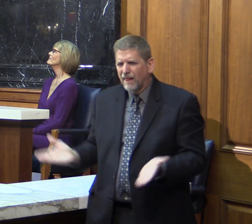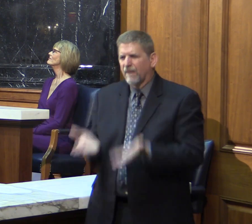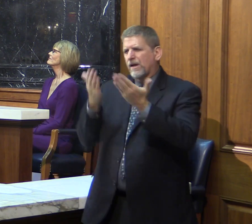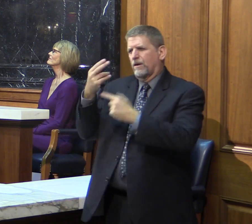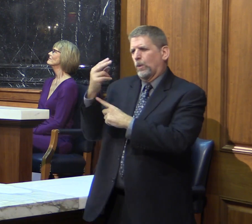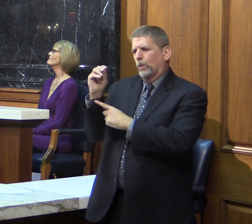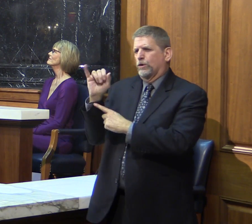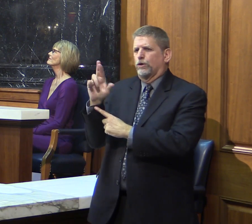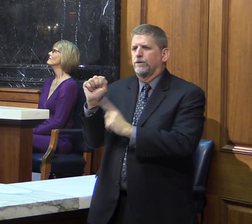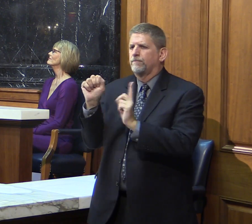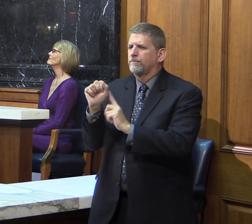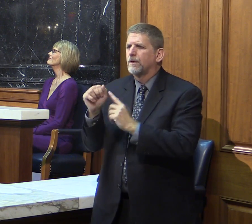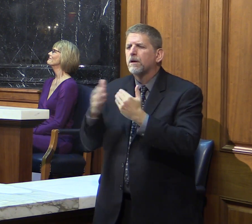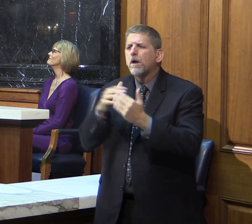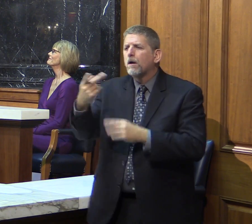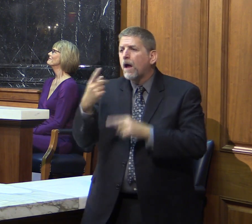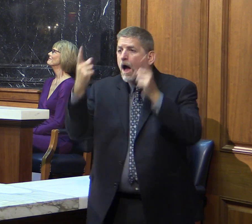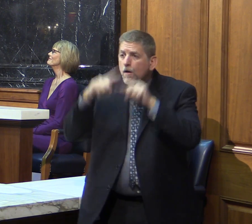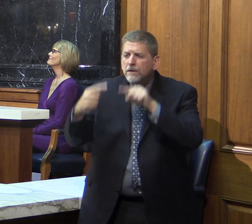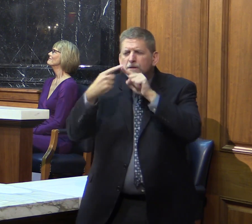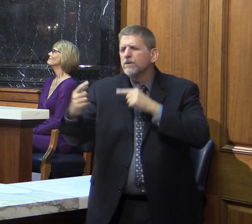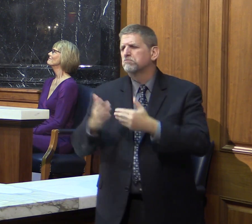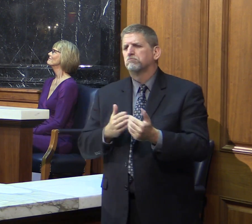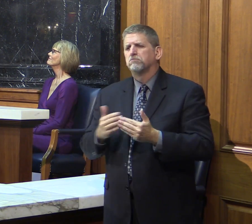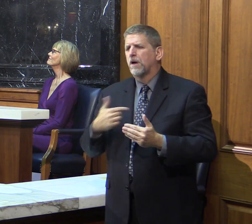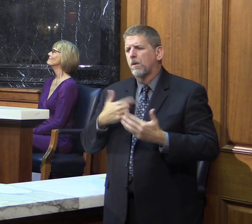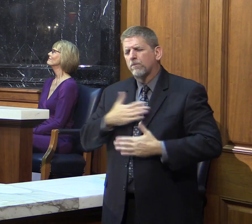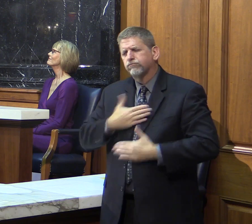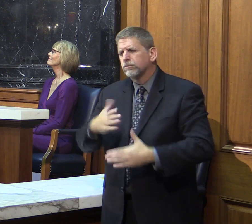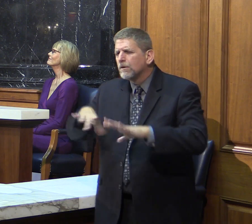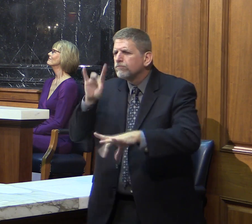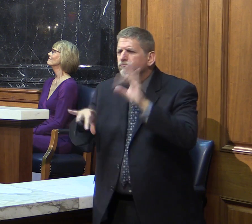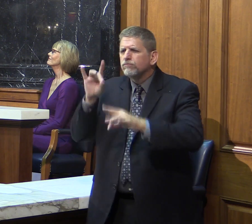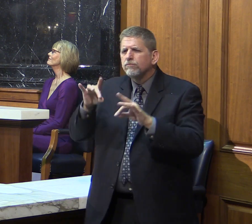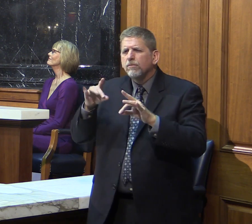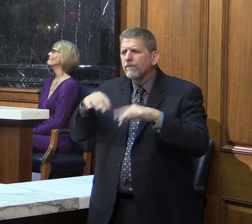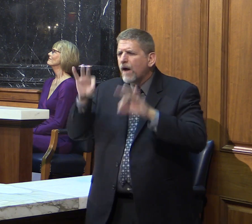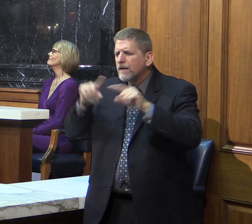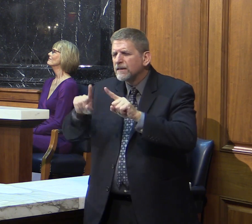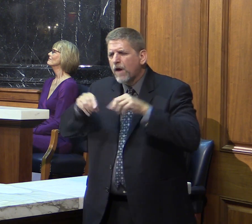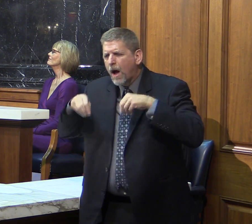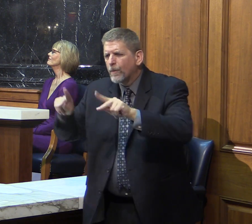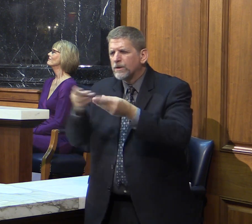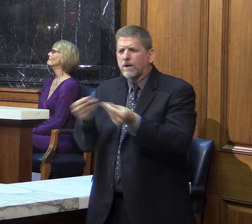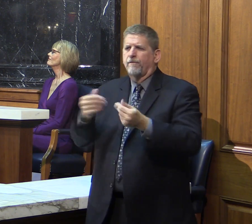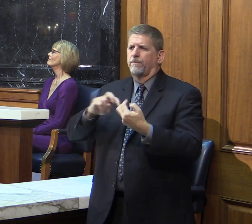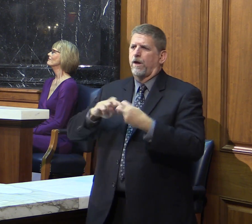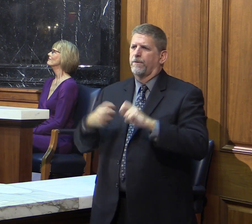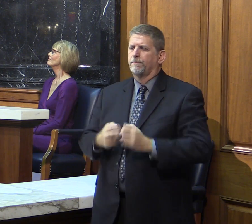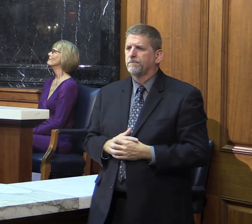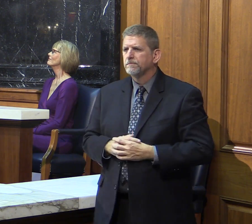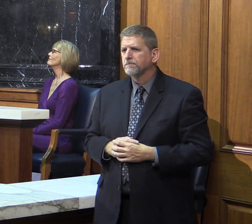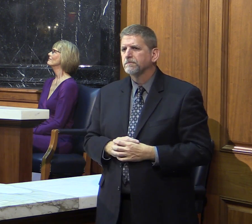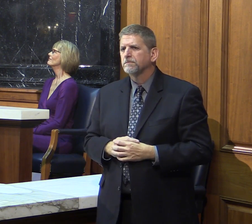always agree on everything, but are willing to find opportunities to solve problems and move our state forward. I